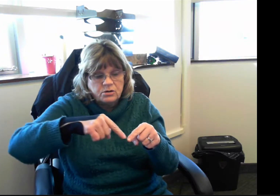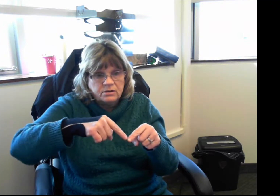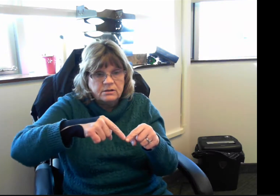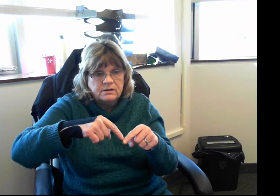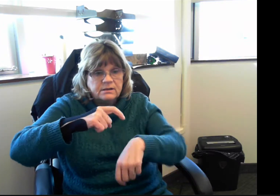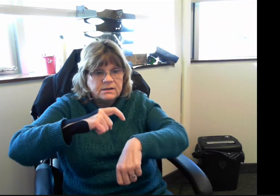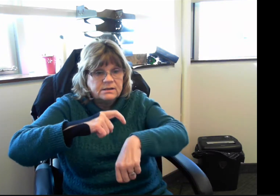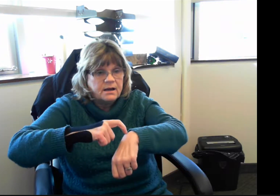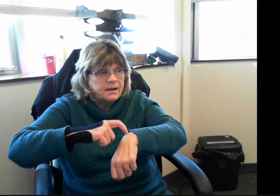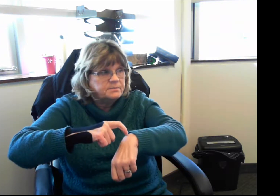circle time.